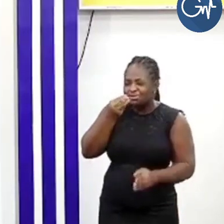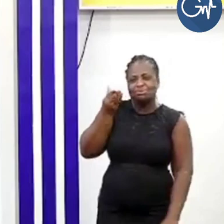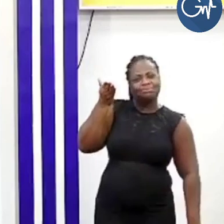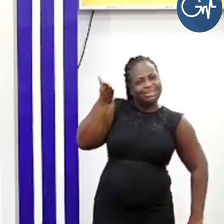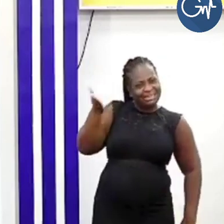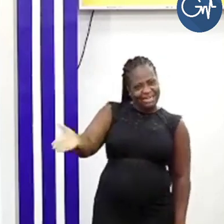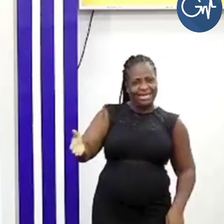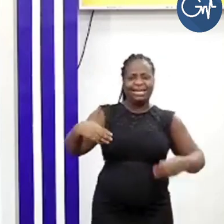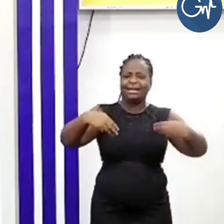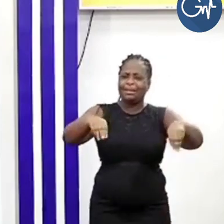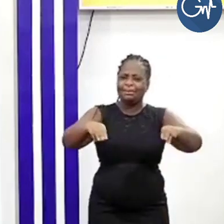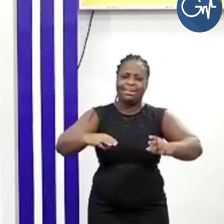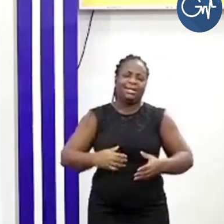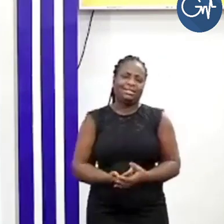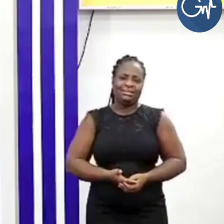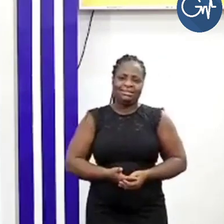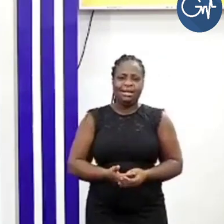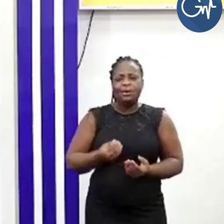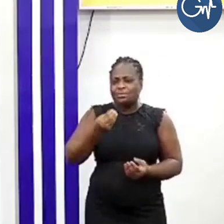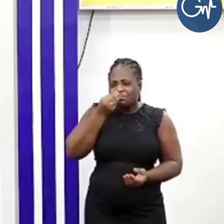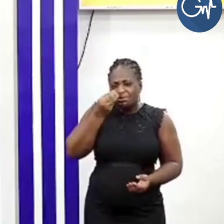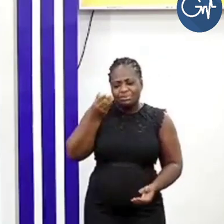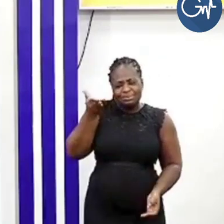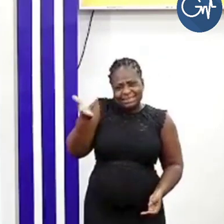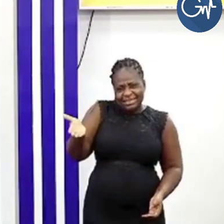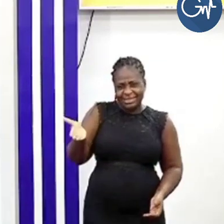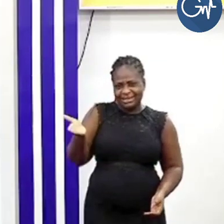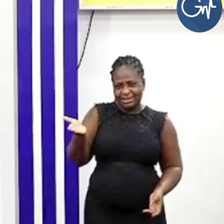the markets, and the food will be there to